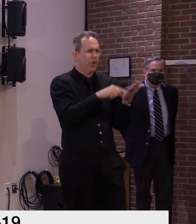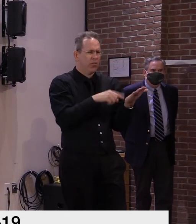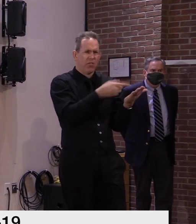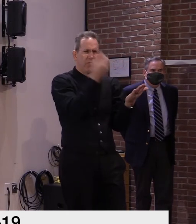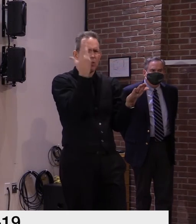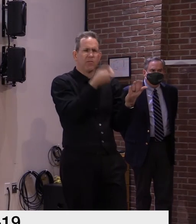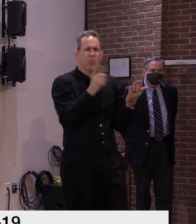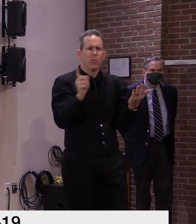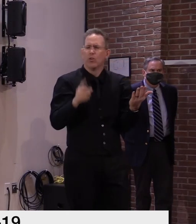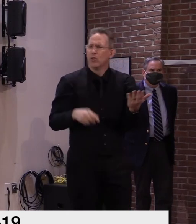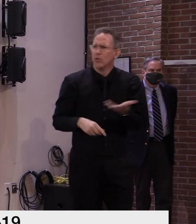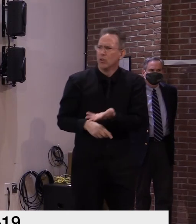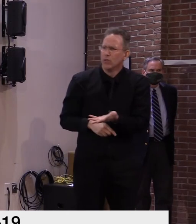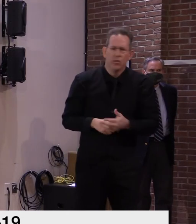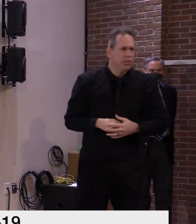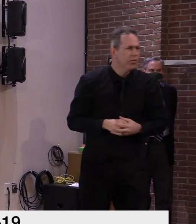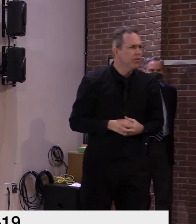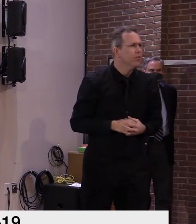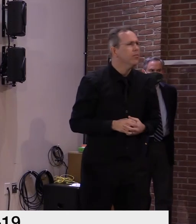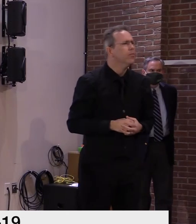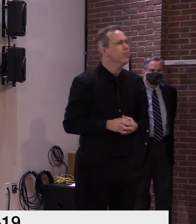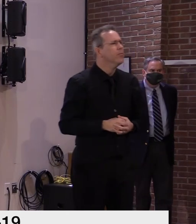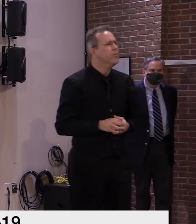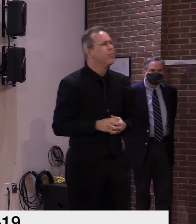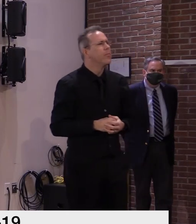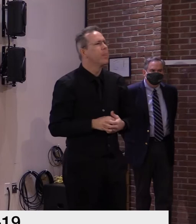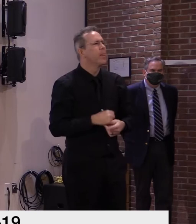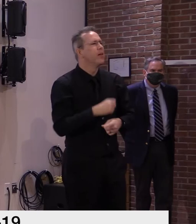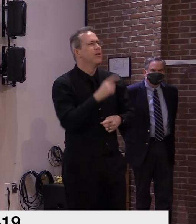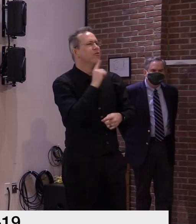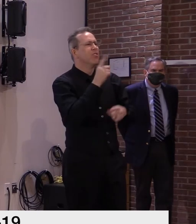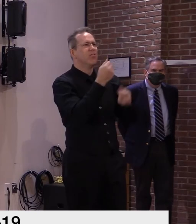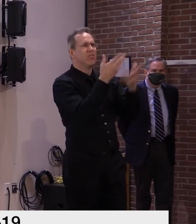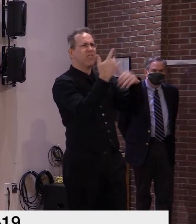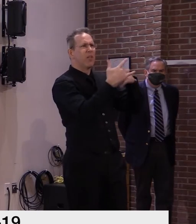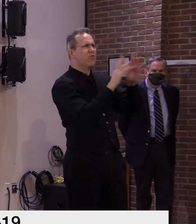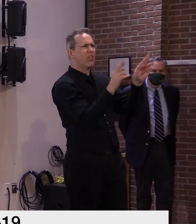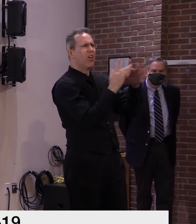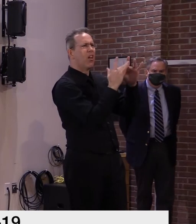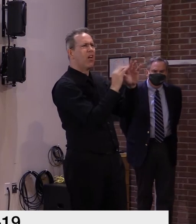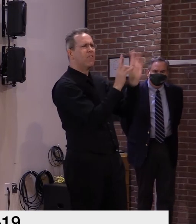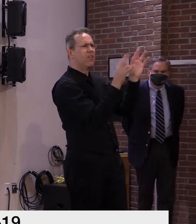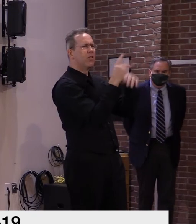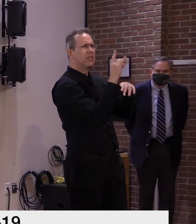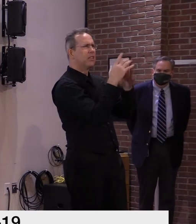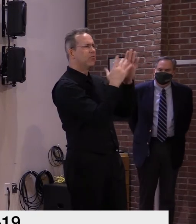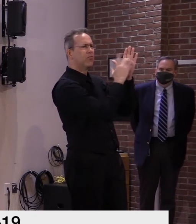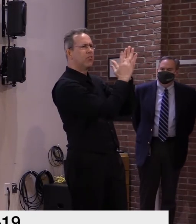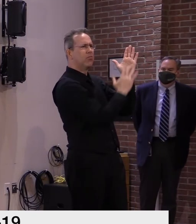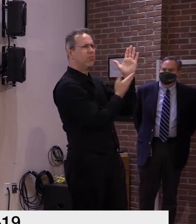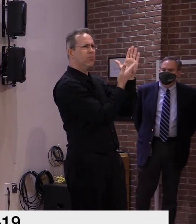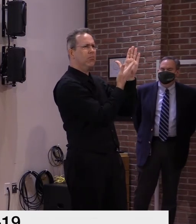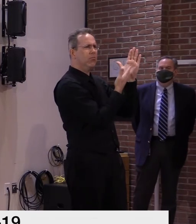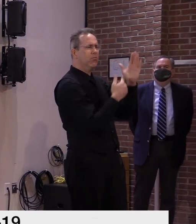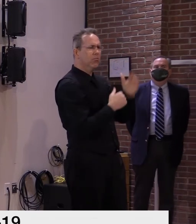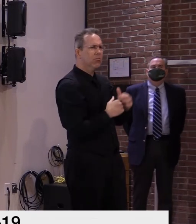All the references are available on the CDC website. Okay. All right. Thanks for the look. Okay, thank